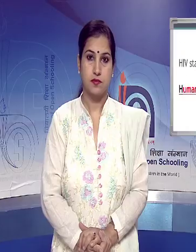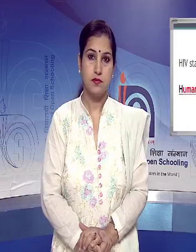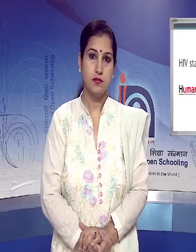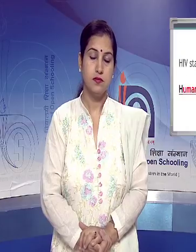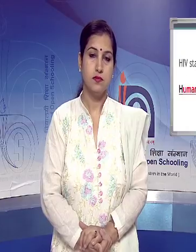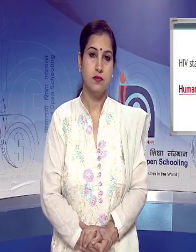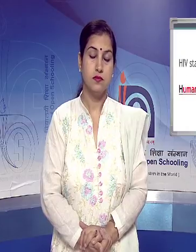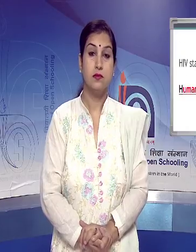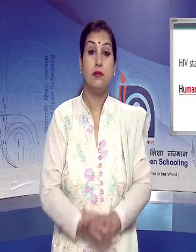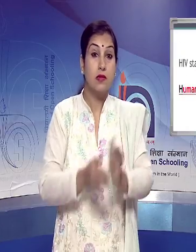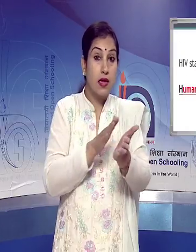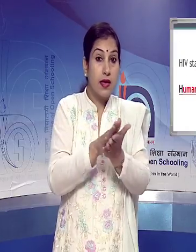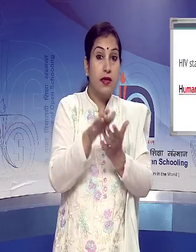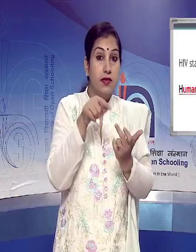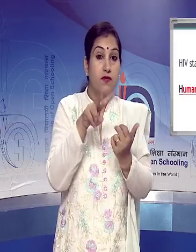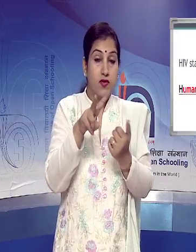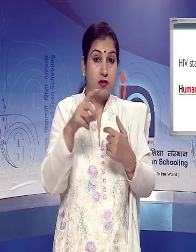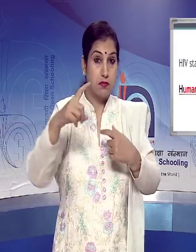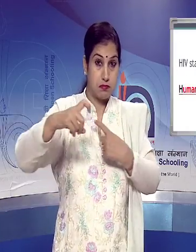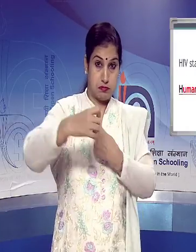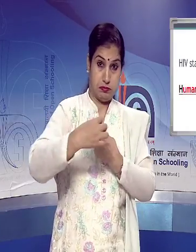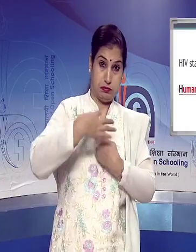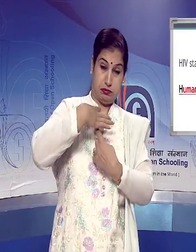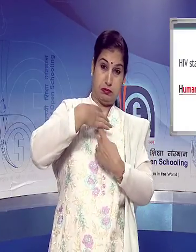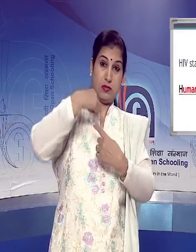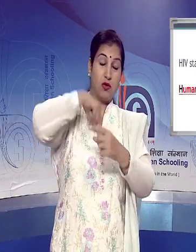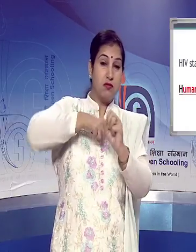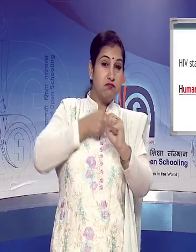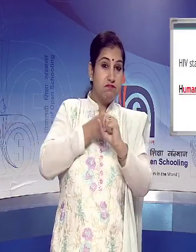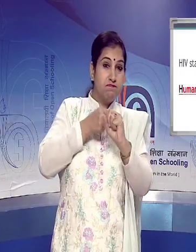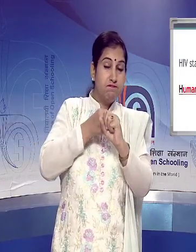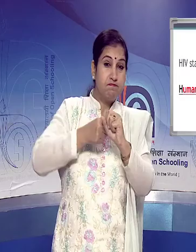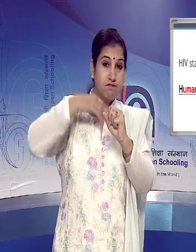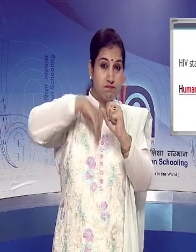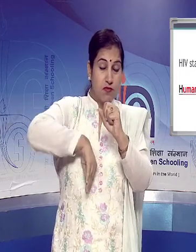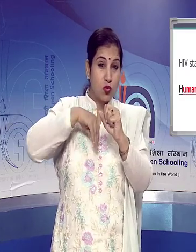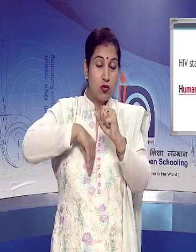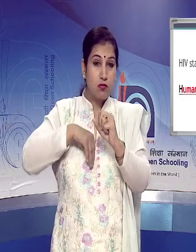When HIV virus has completely destroyed the person's defense system,